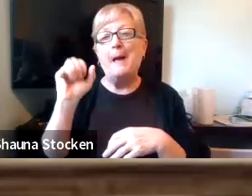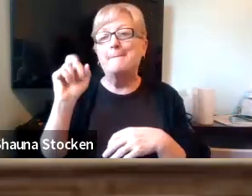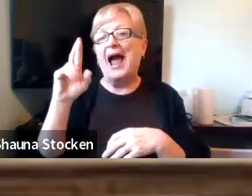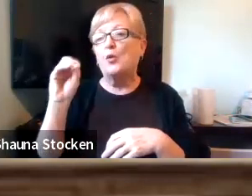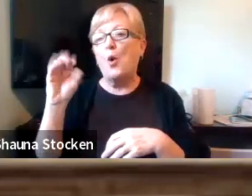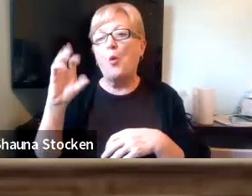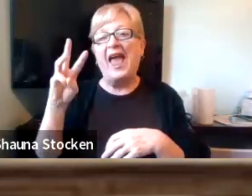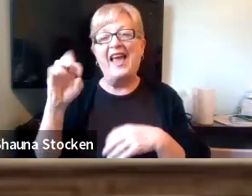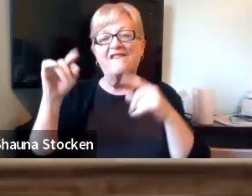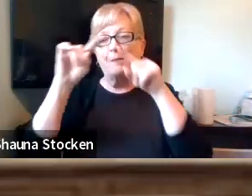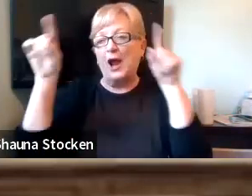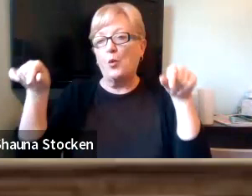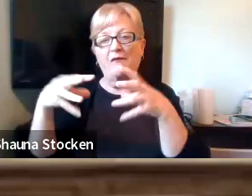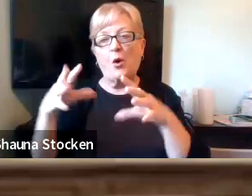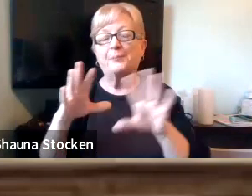toaster oven.